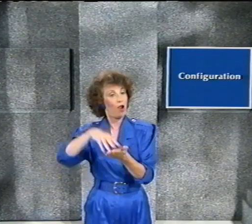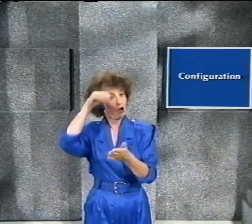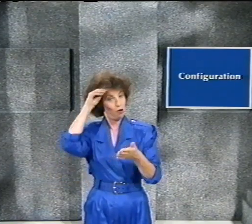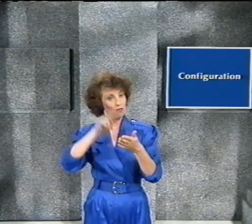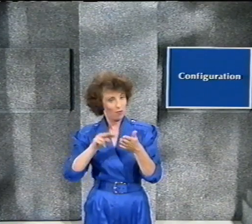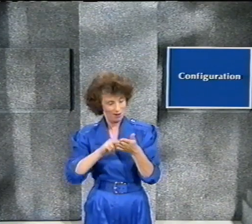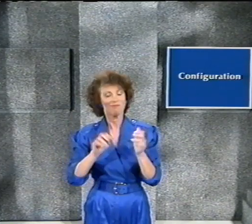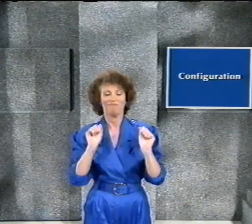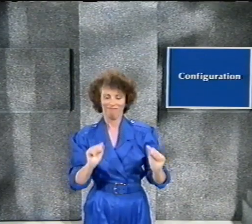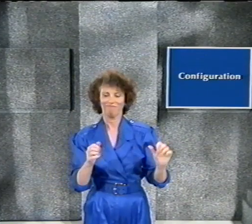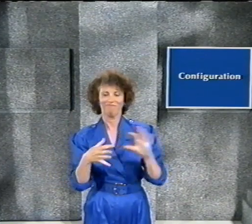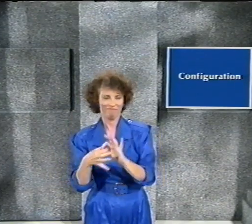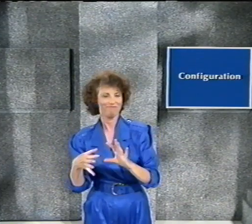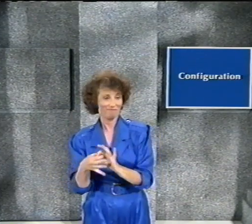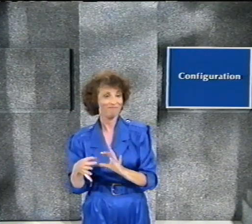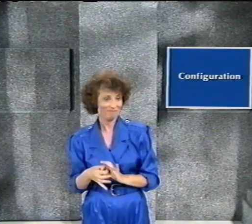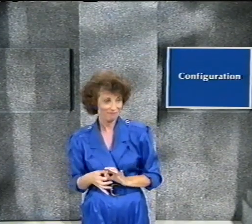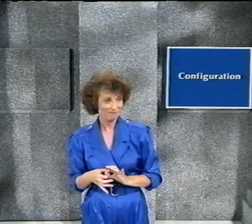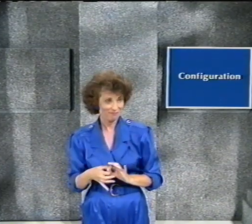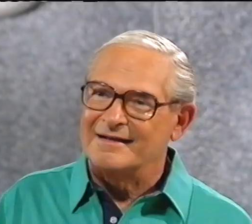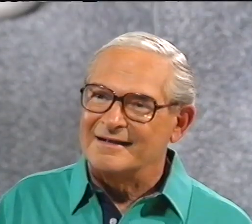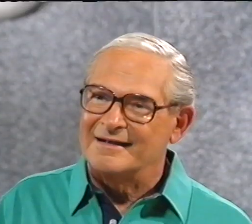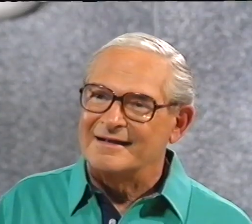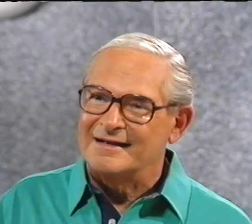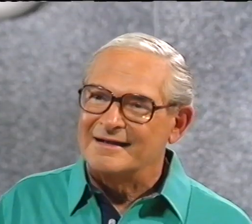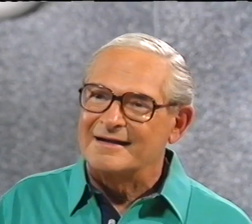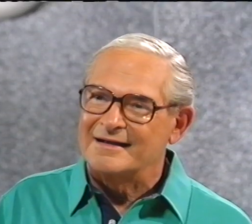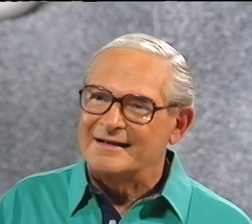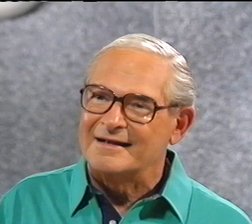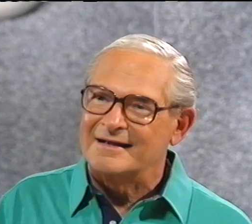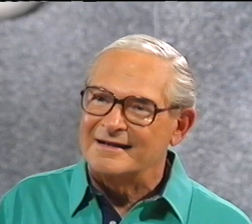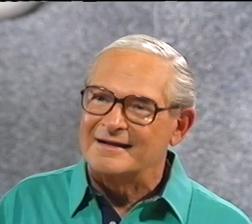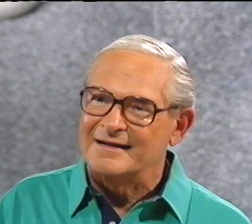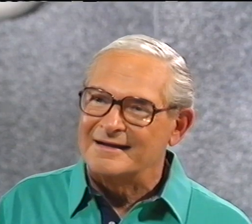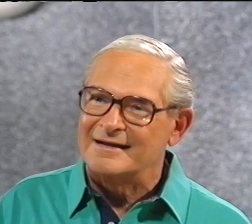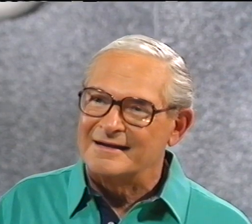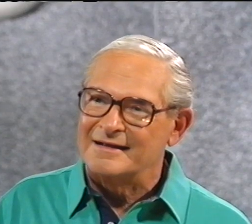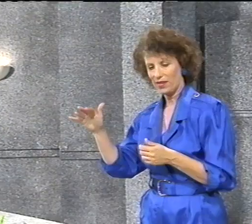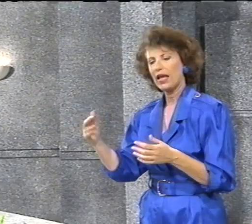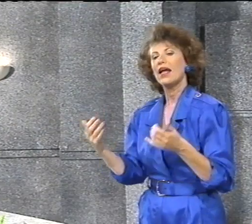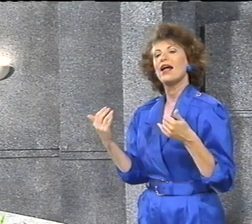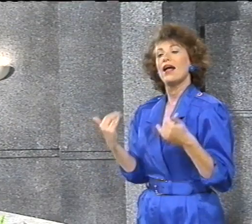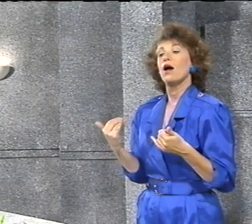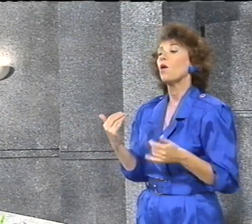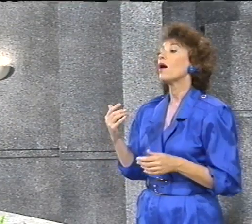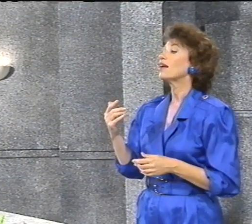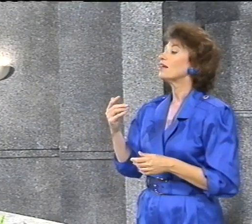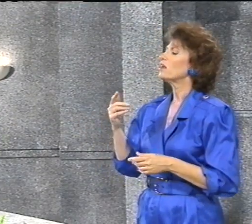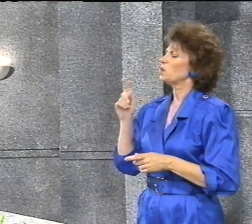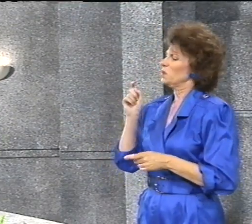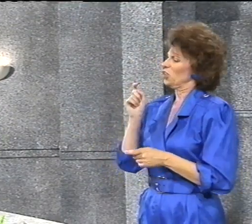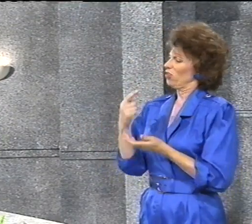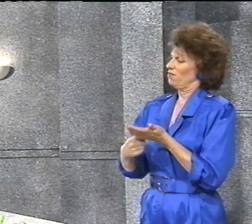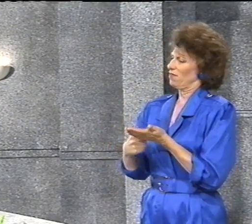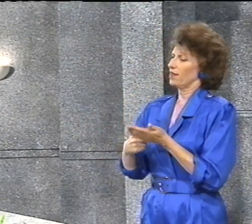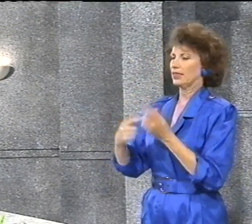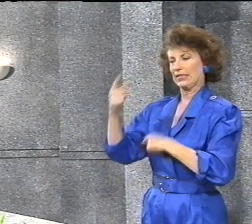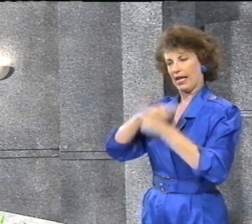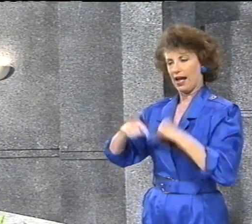orthography, they then are able to fingerspell English words correctly. Now